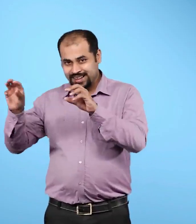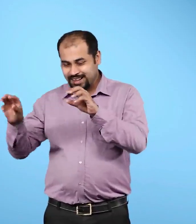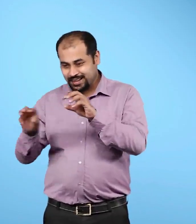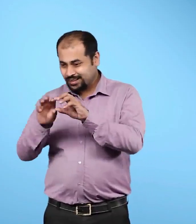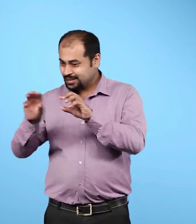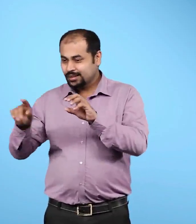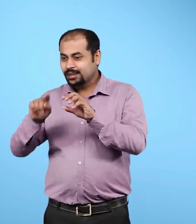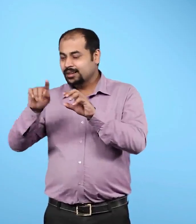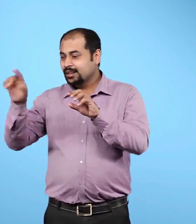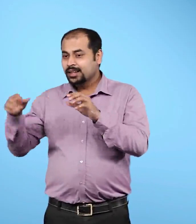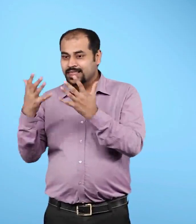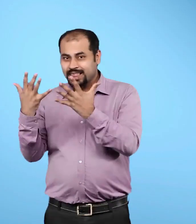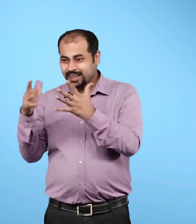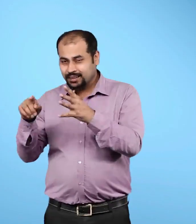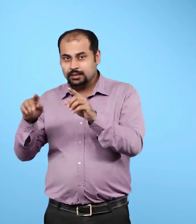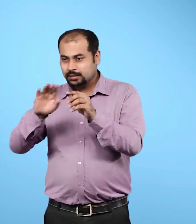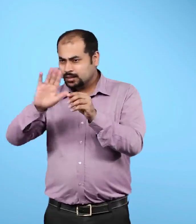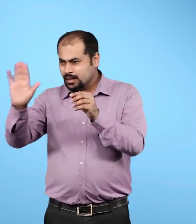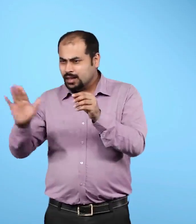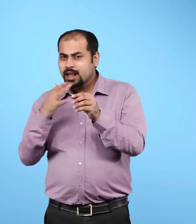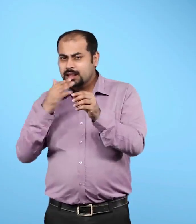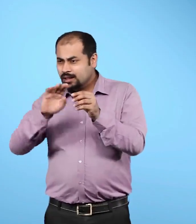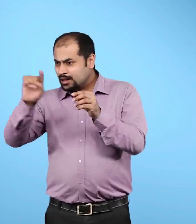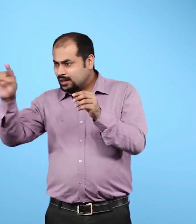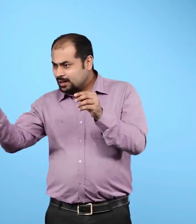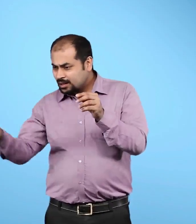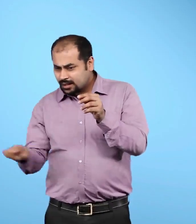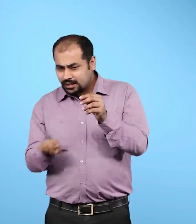loose beads encircled in yellow color.